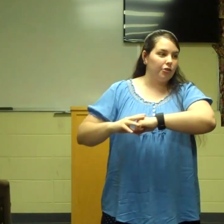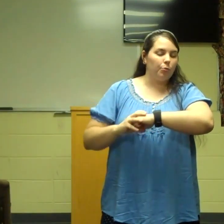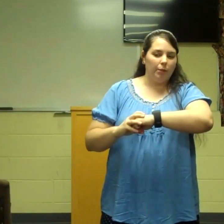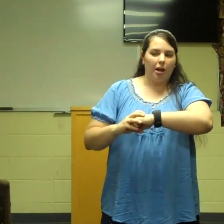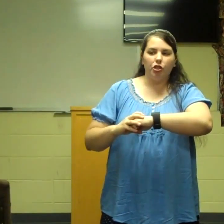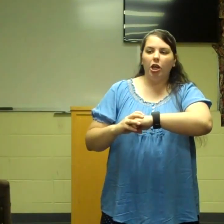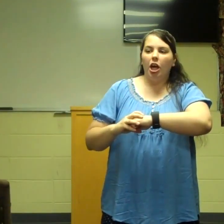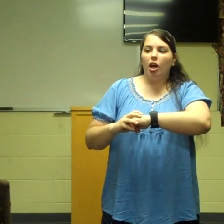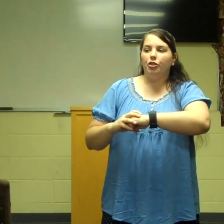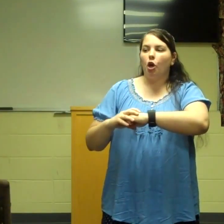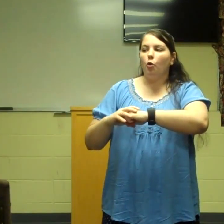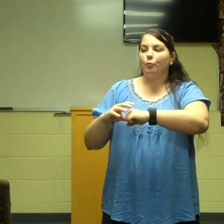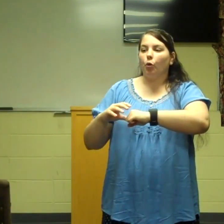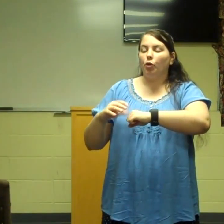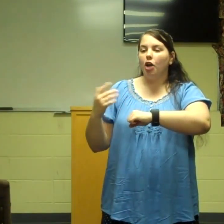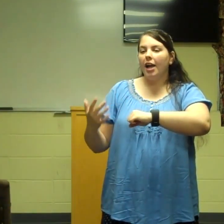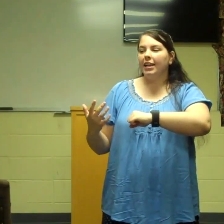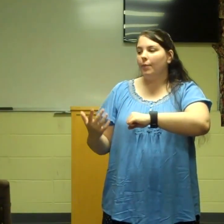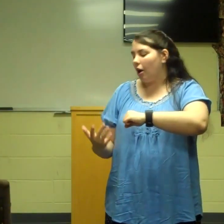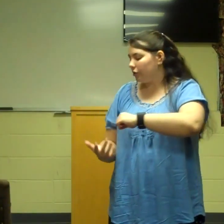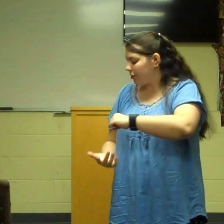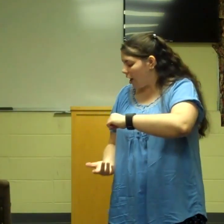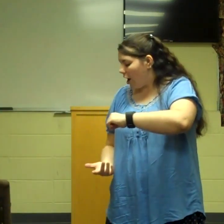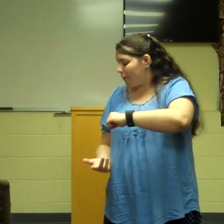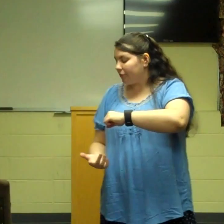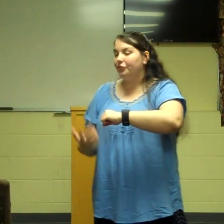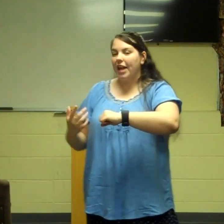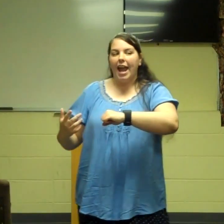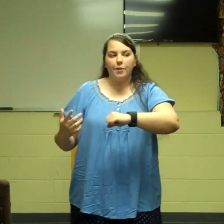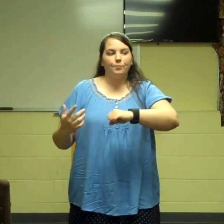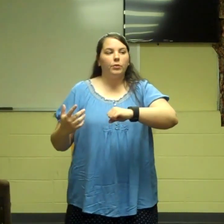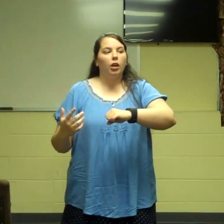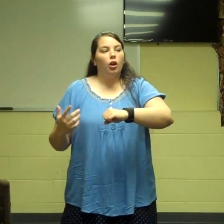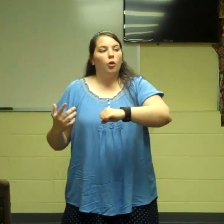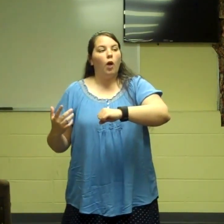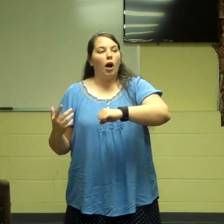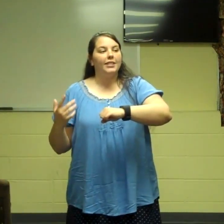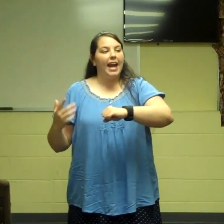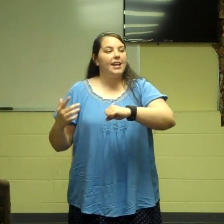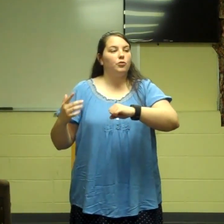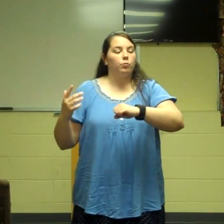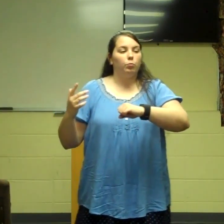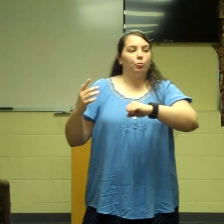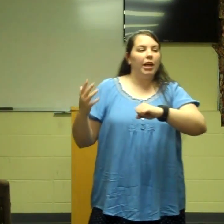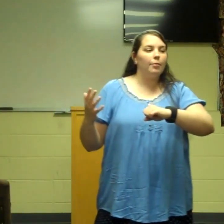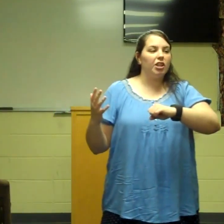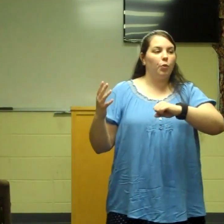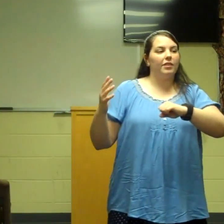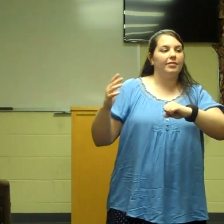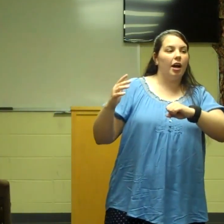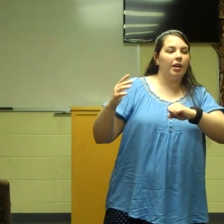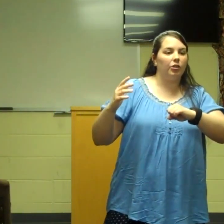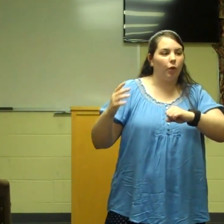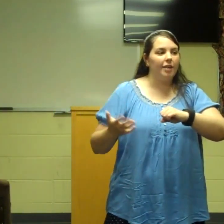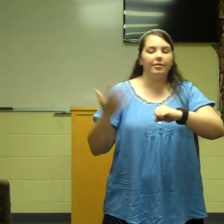stage, pretty much. So when you're talking about day, well, a day is pretty much when the sun